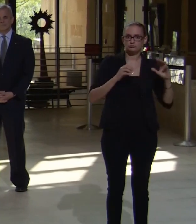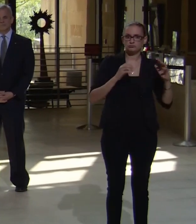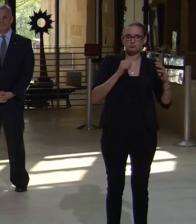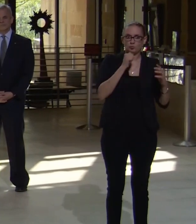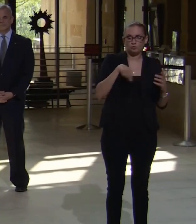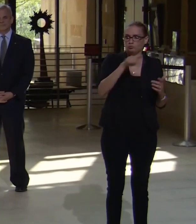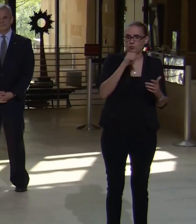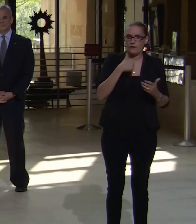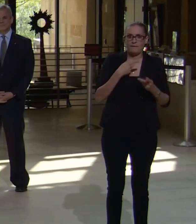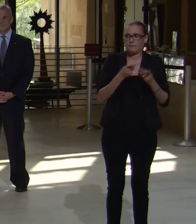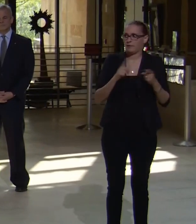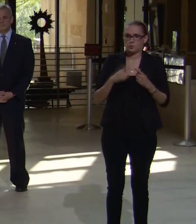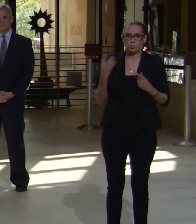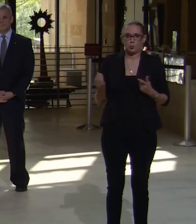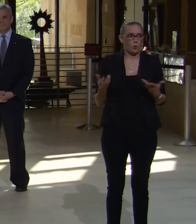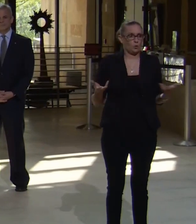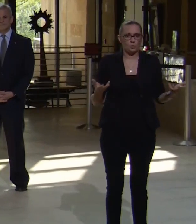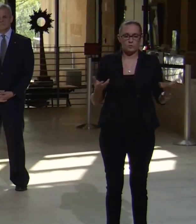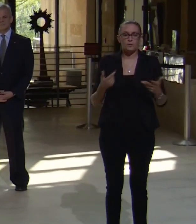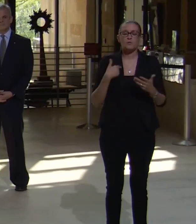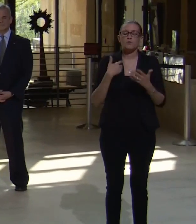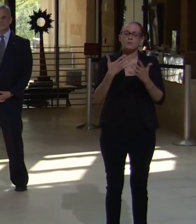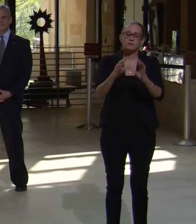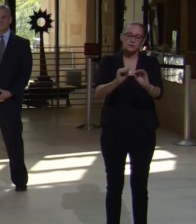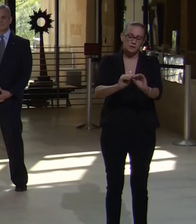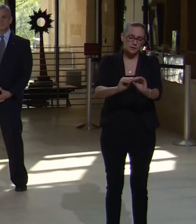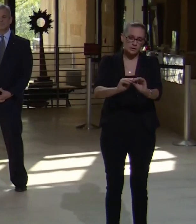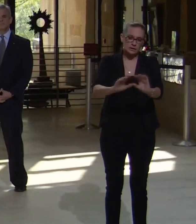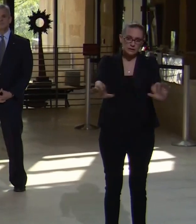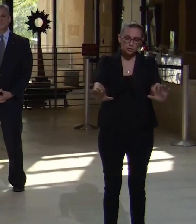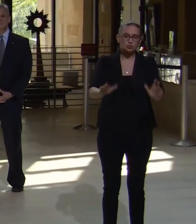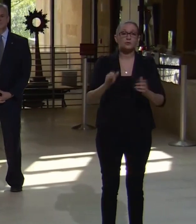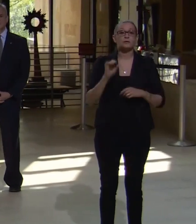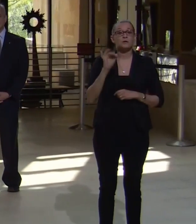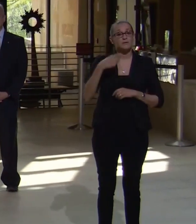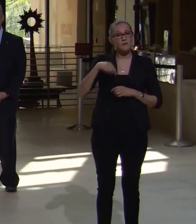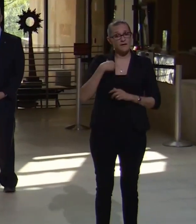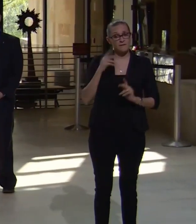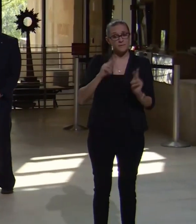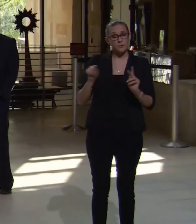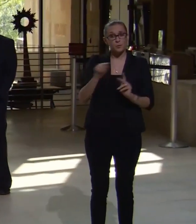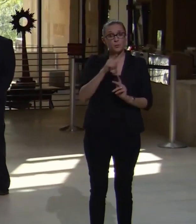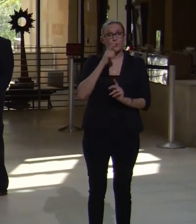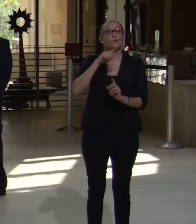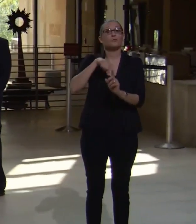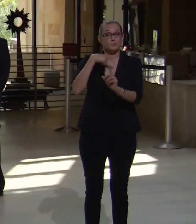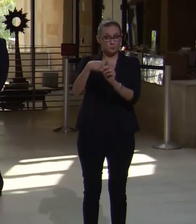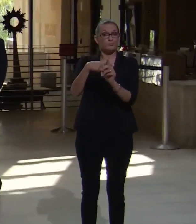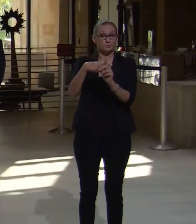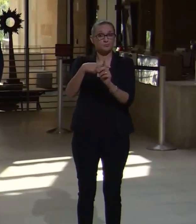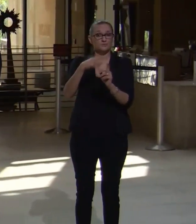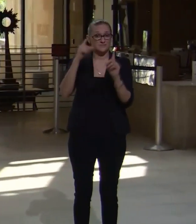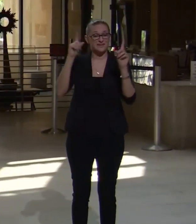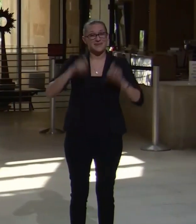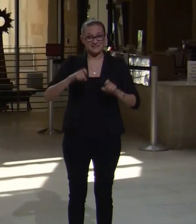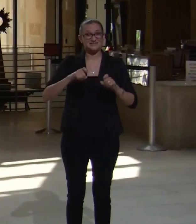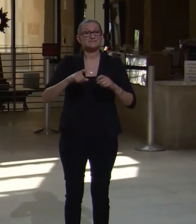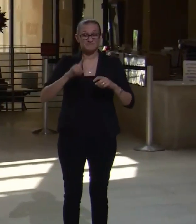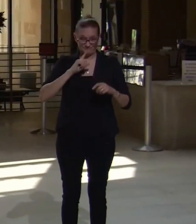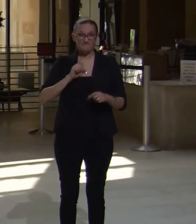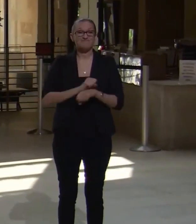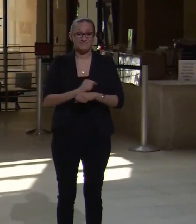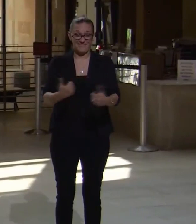don't have a place to go to. We want to be very clear that if we have individuals who are positive for COVID-19, their